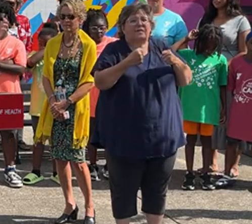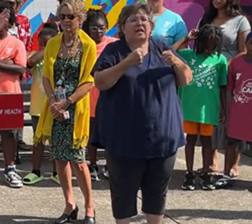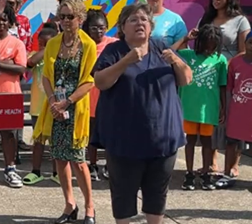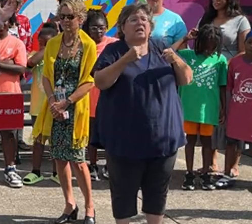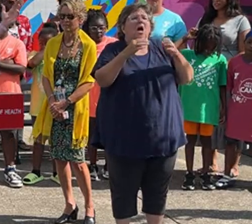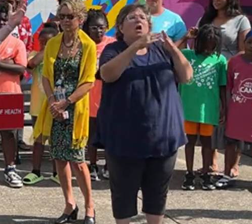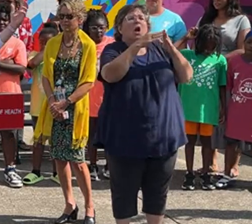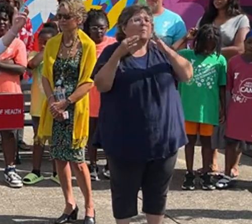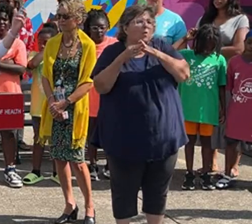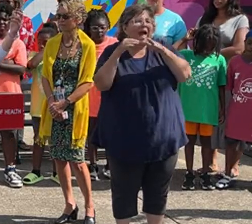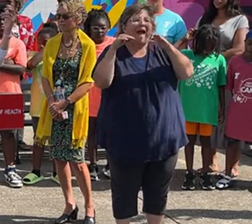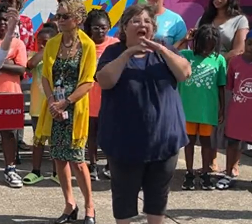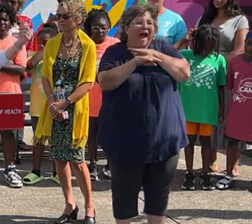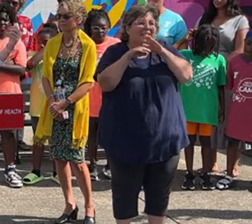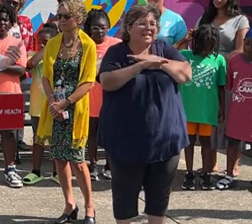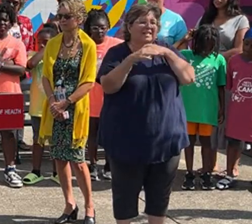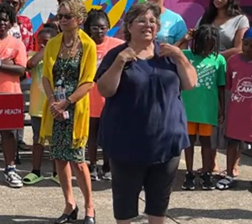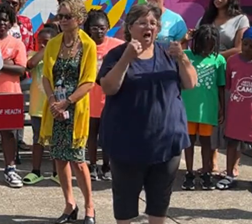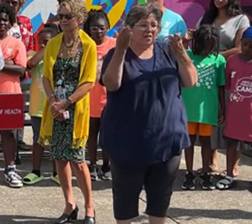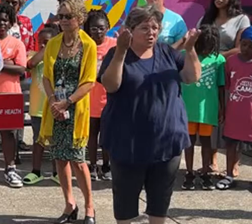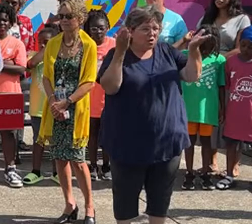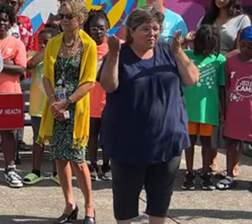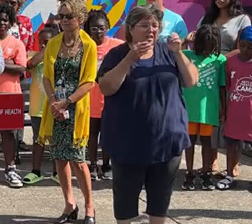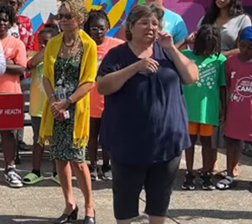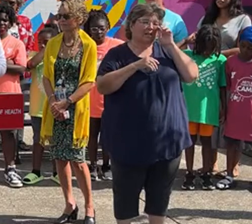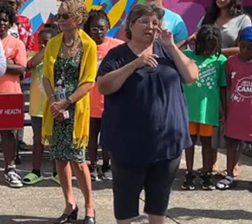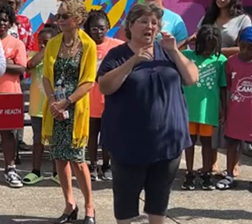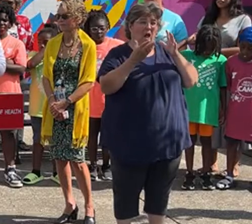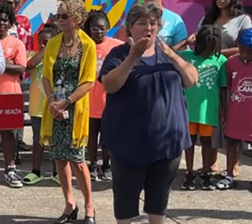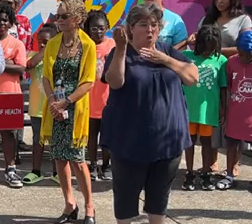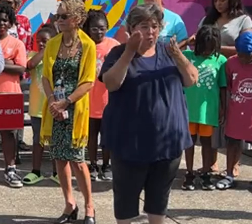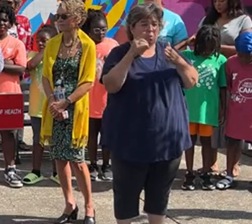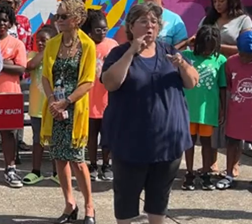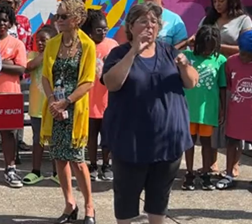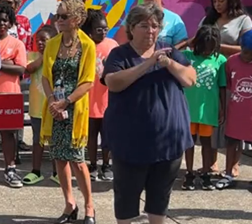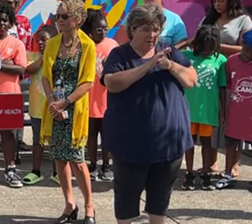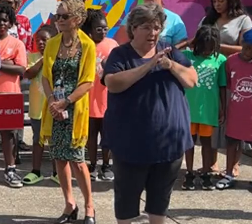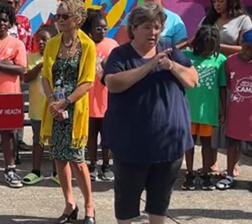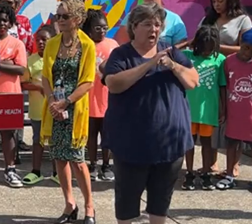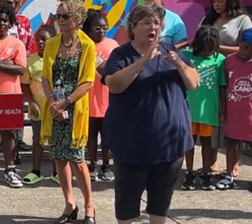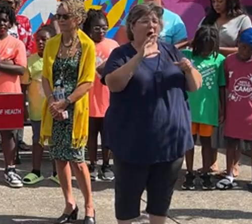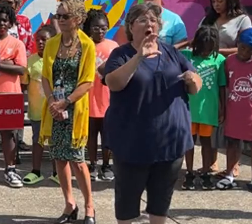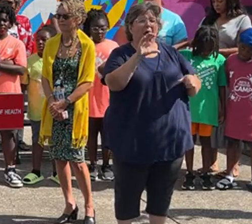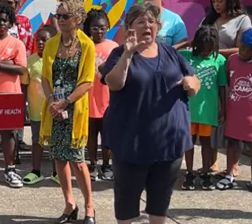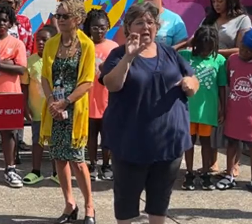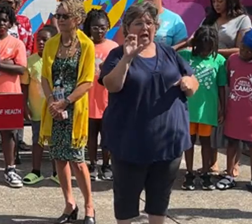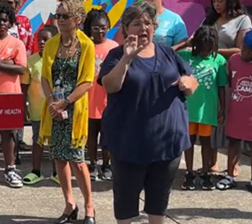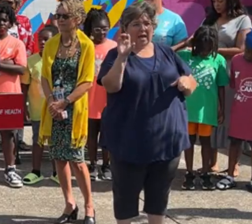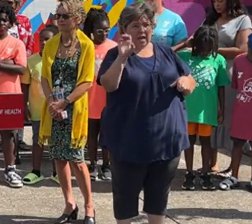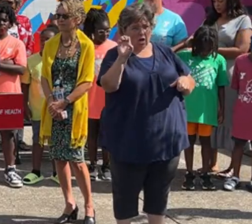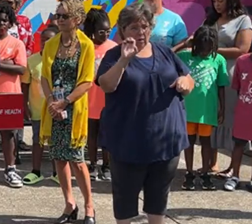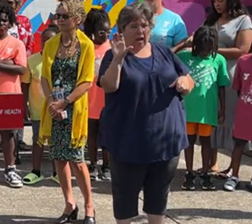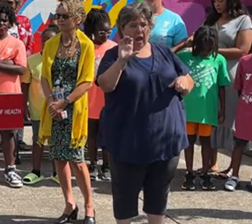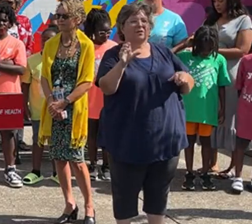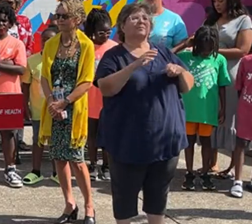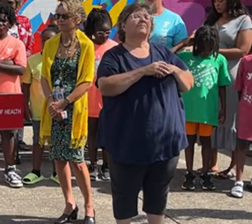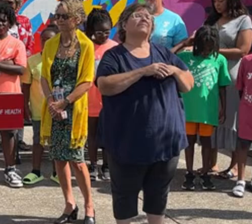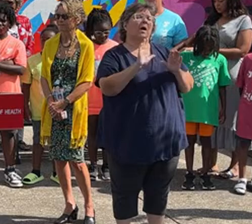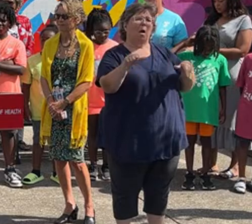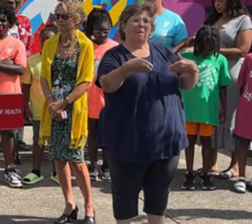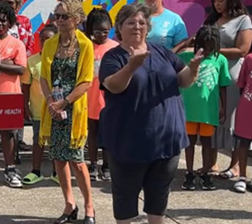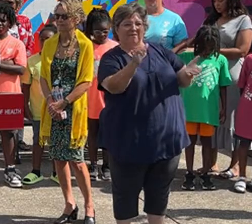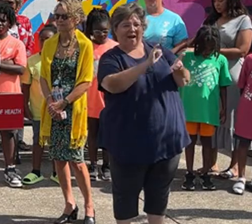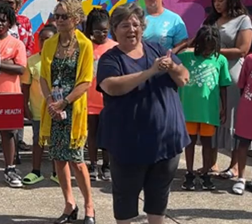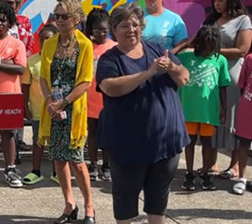all deserve access to health services. And it is through the commitment of the county that provides